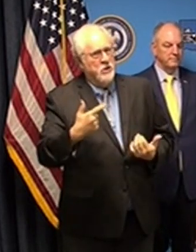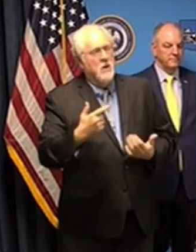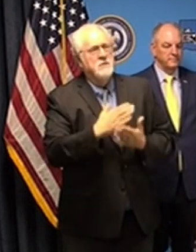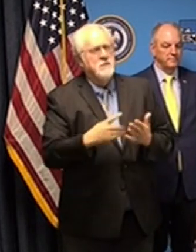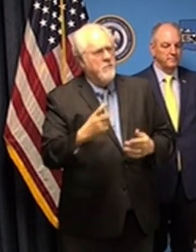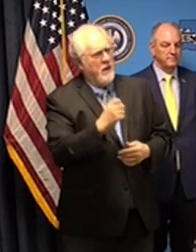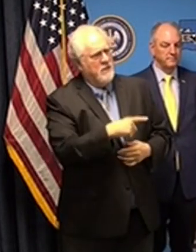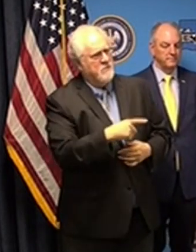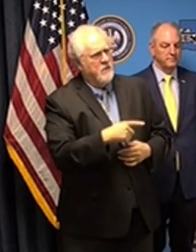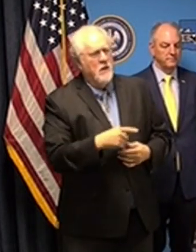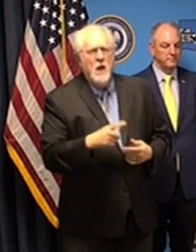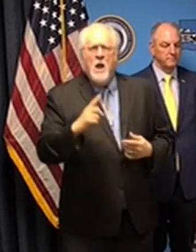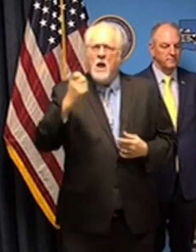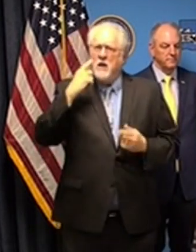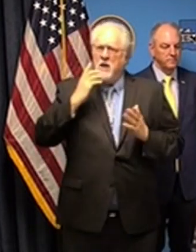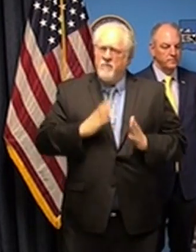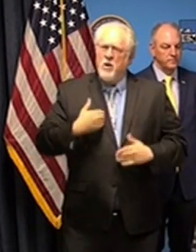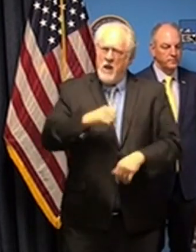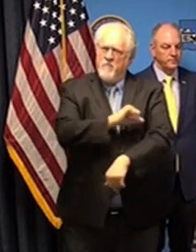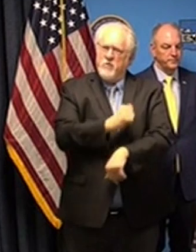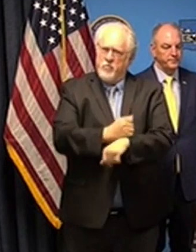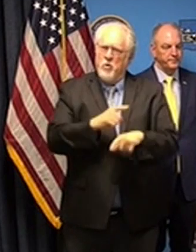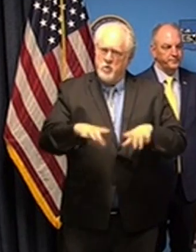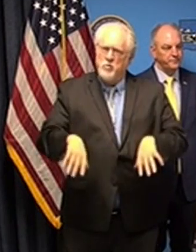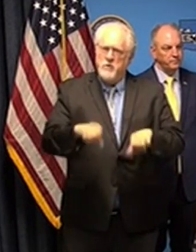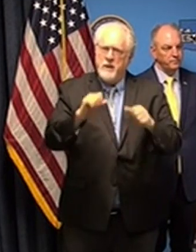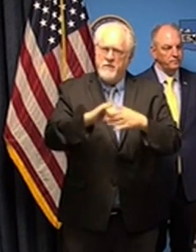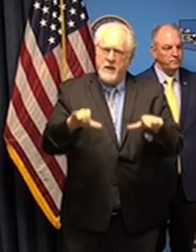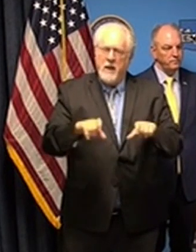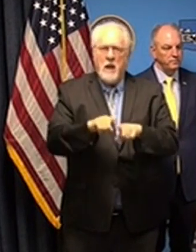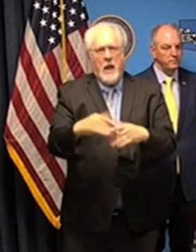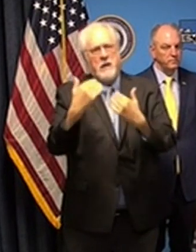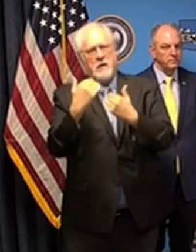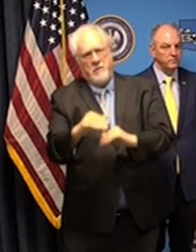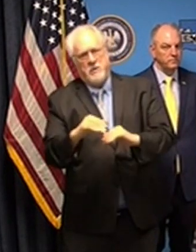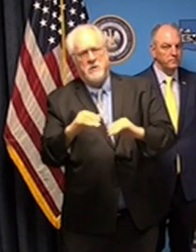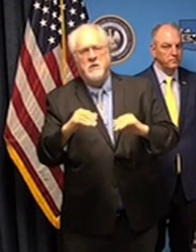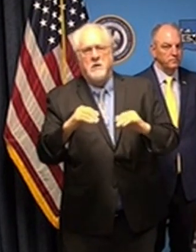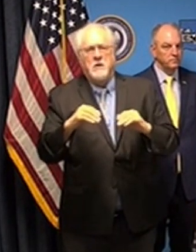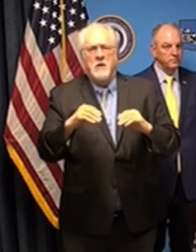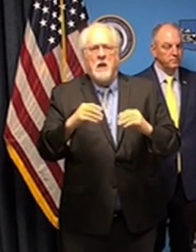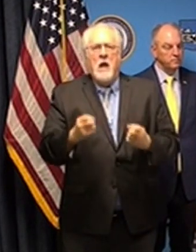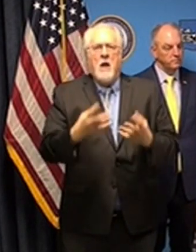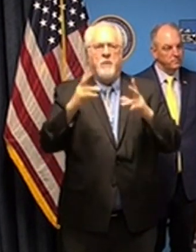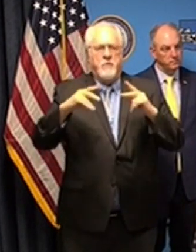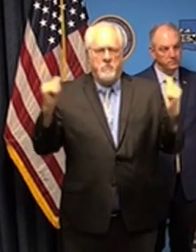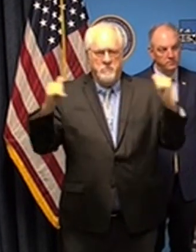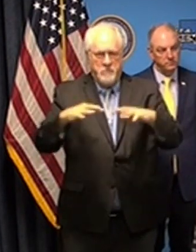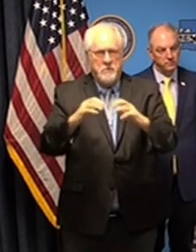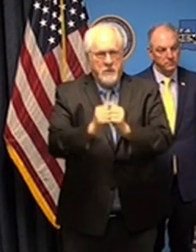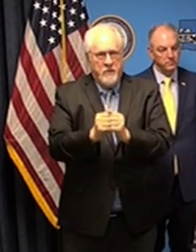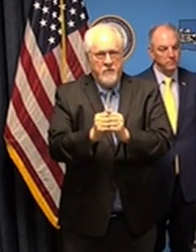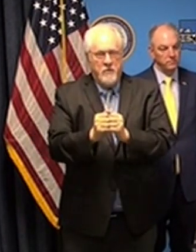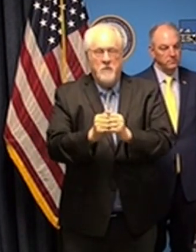some have asked me if the governor has the authority to take certain actions, like limiting the size of public